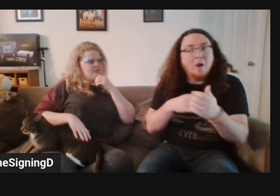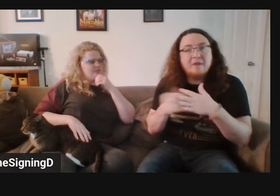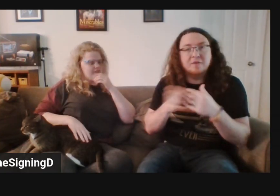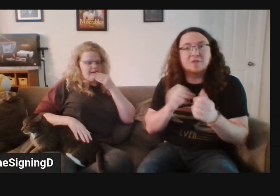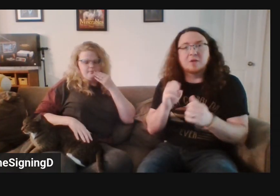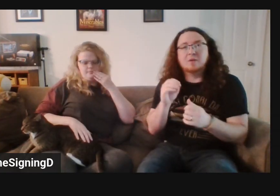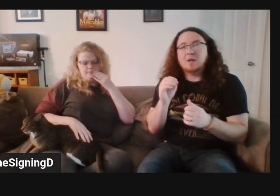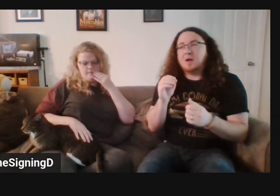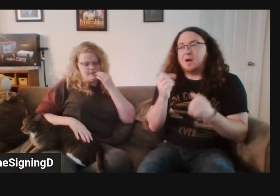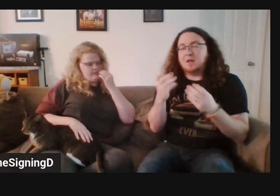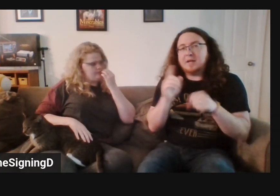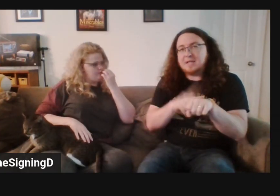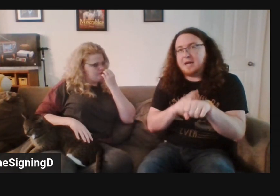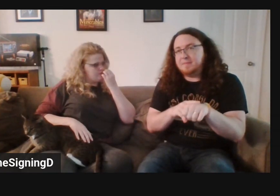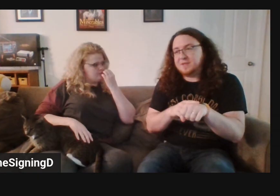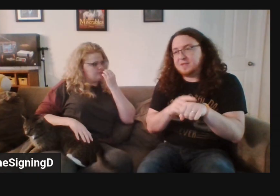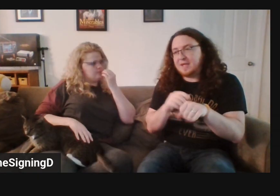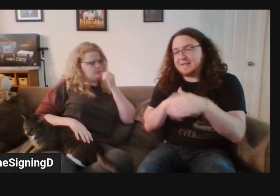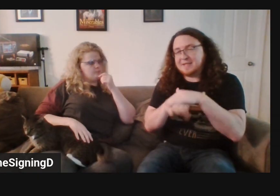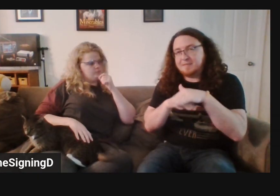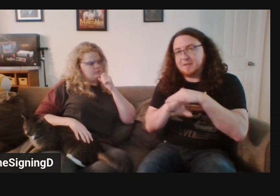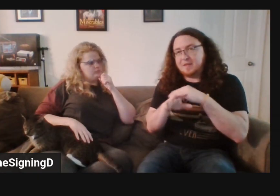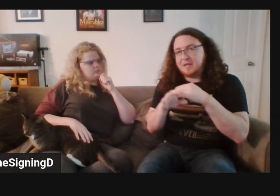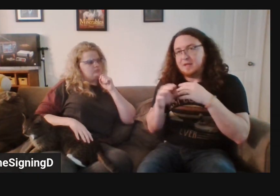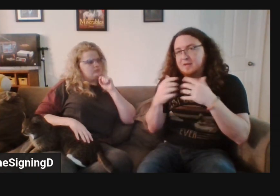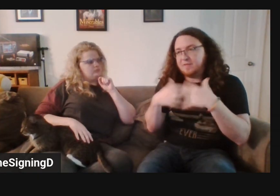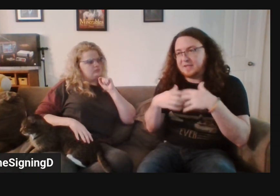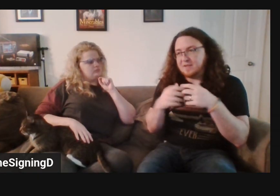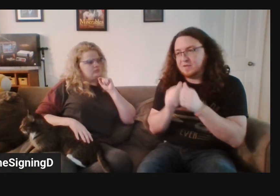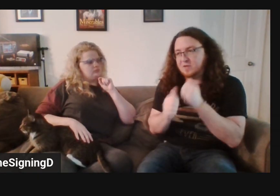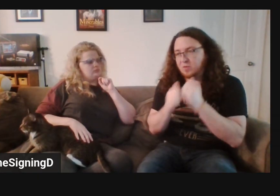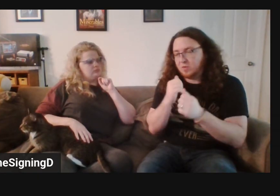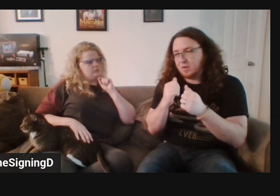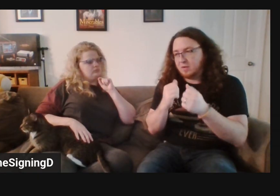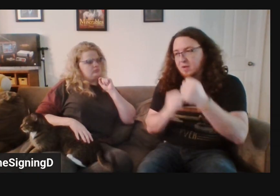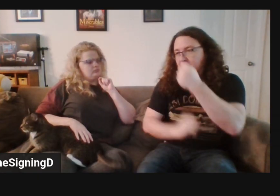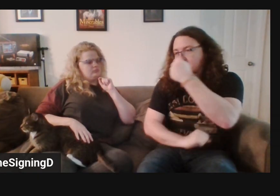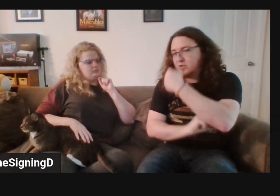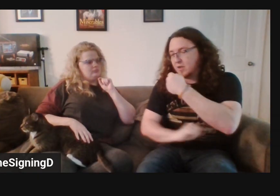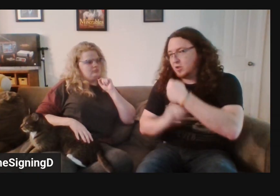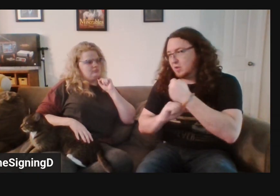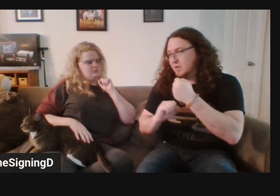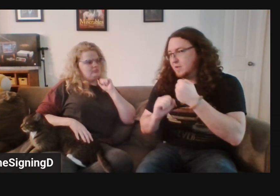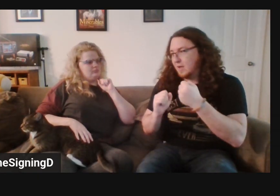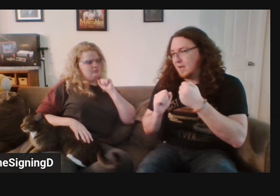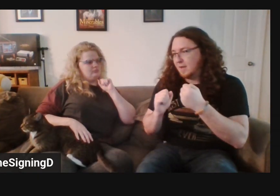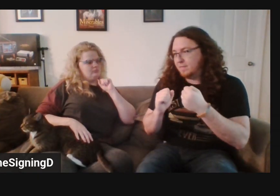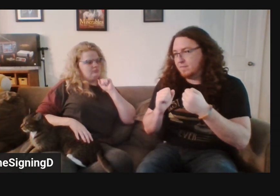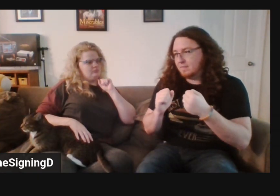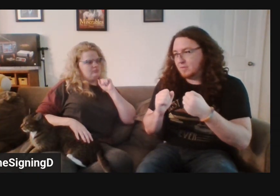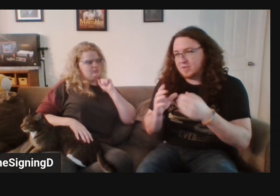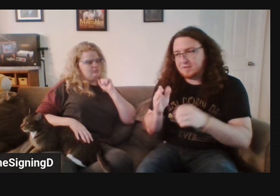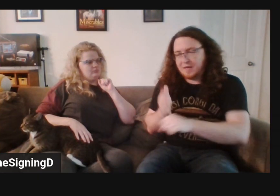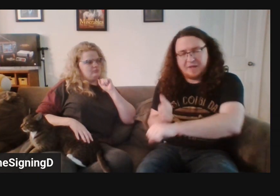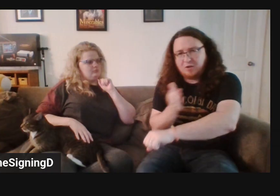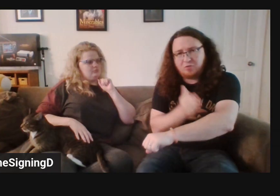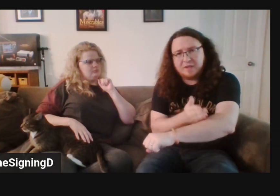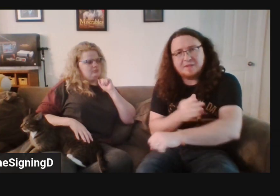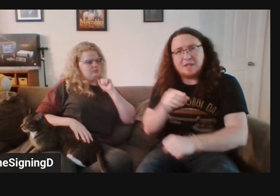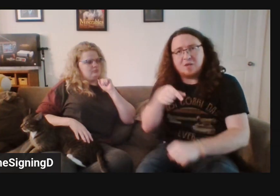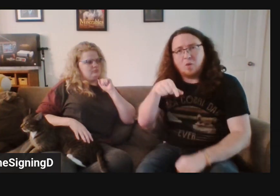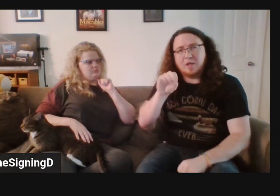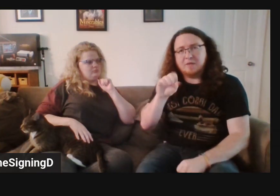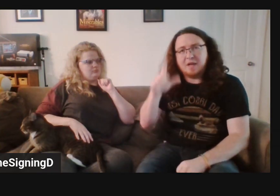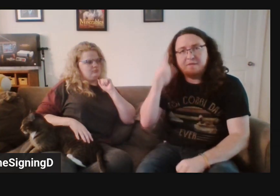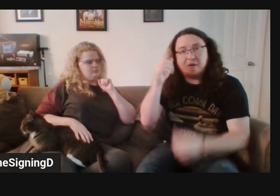or whatever. Yeah. So a lot of times accessibility devices or structures just kind of